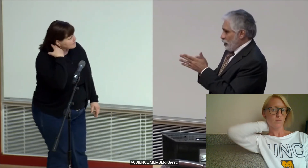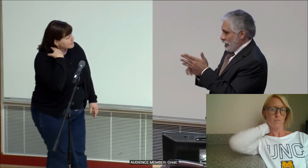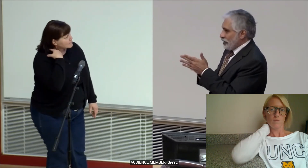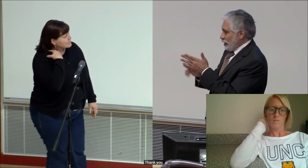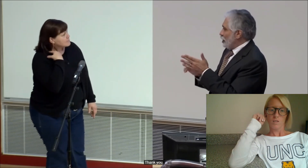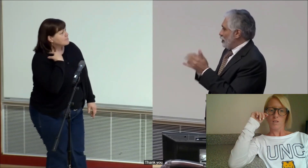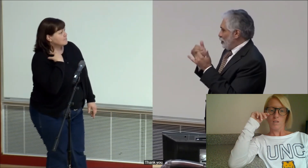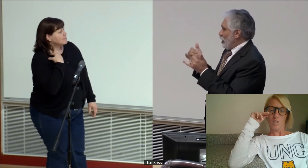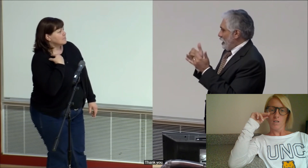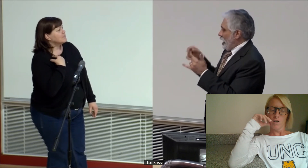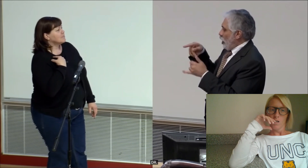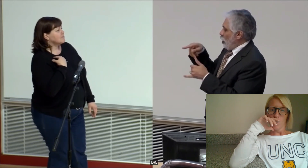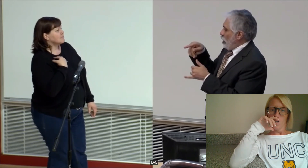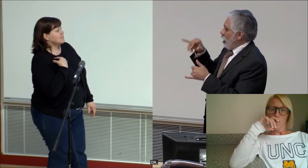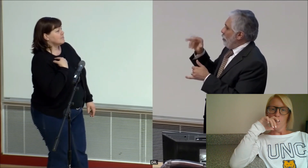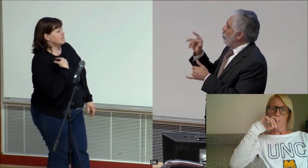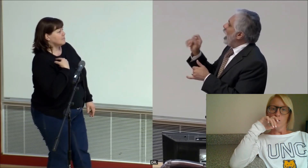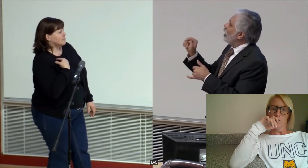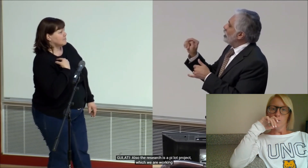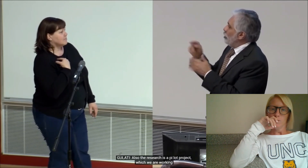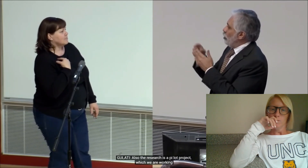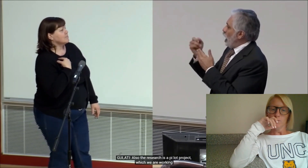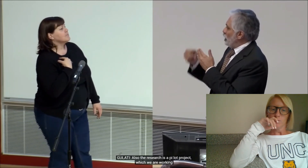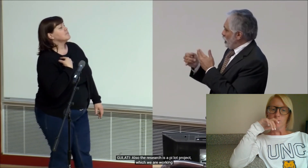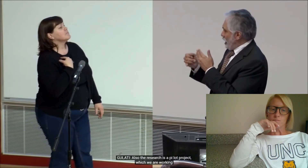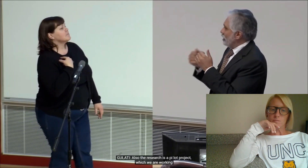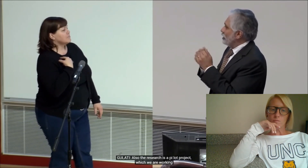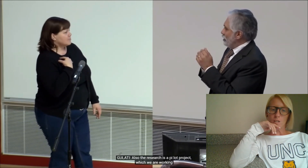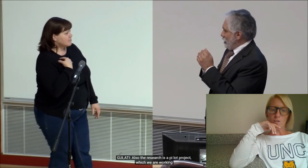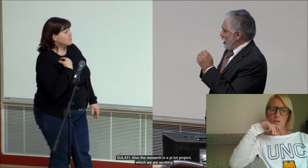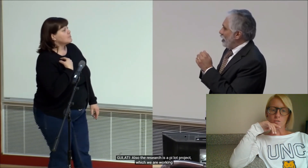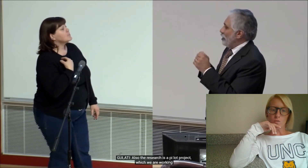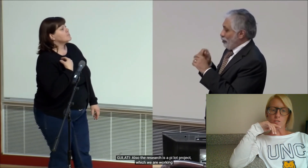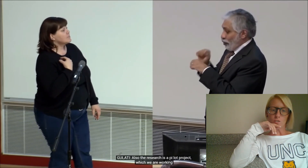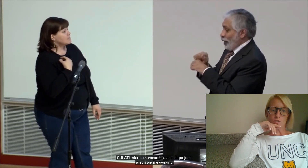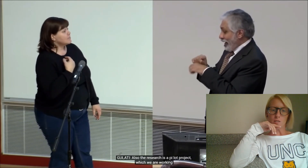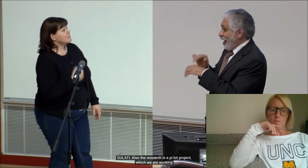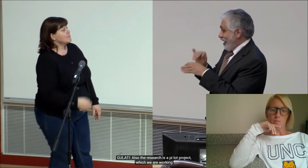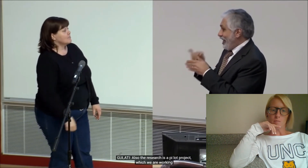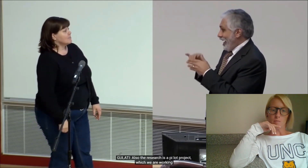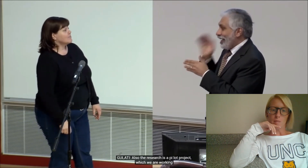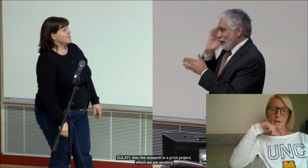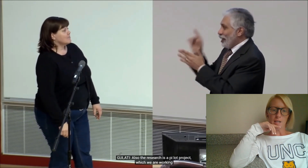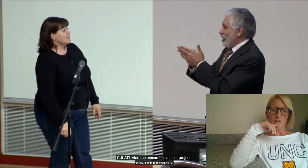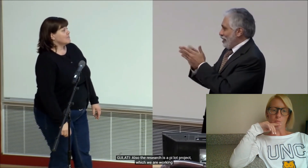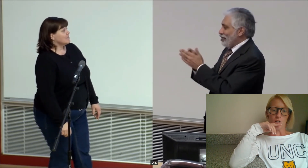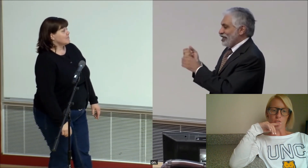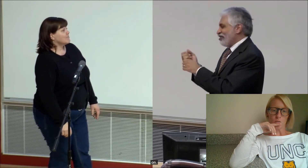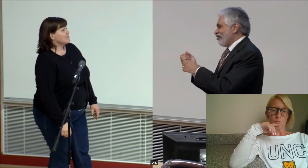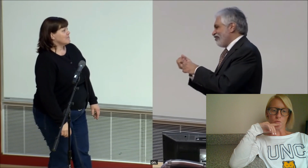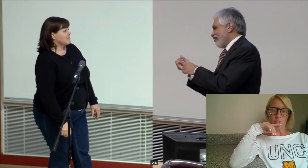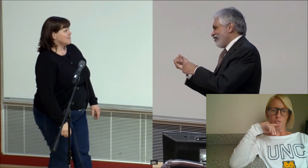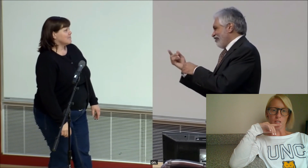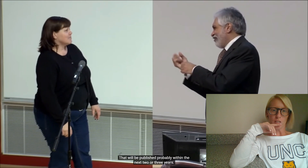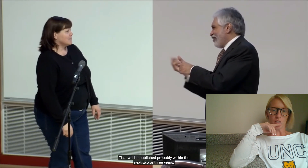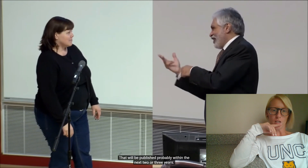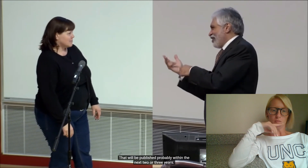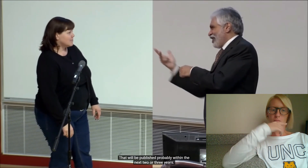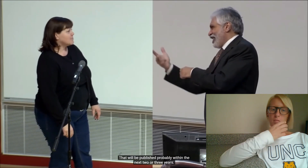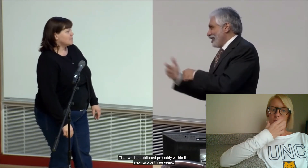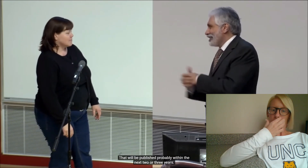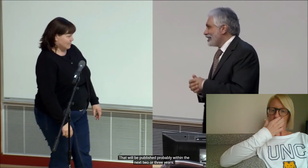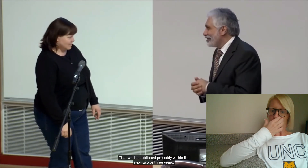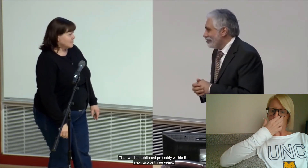Great, thank you. Also, the research is a pilot But also project. research is a which we're working on. That will be